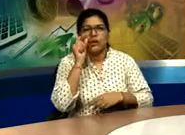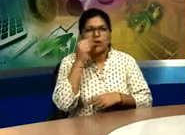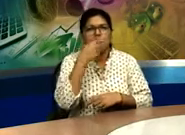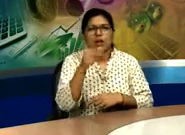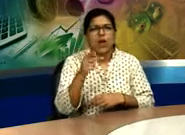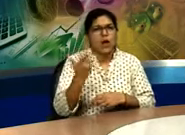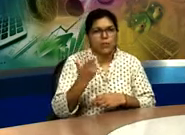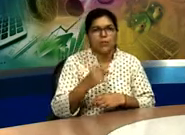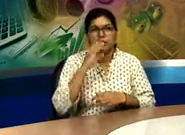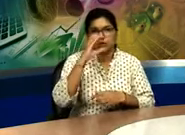And she was married